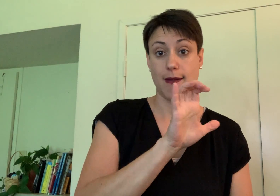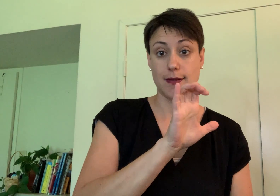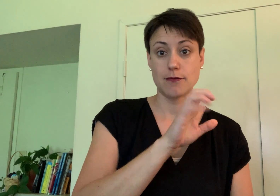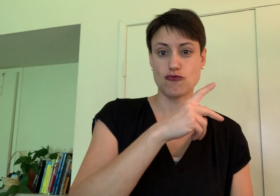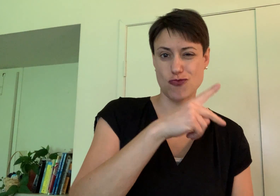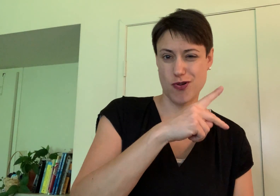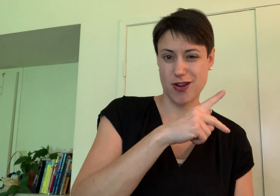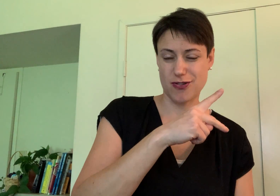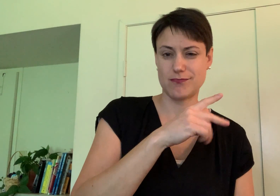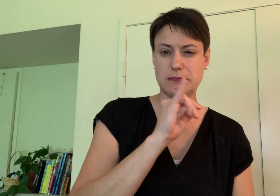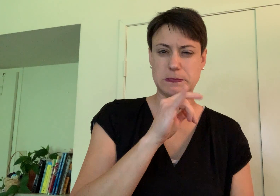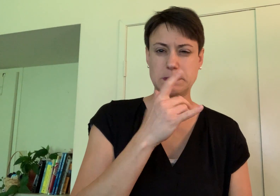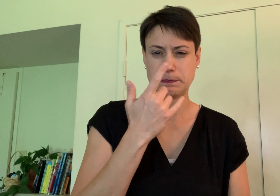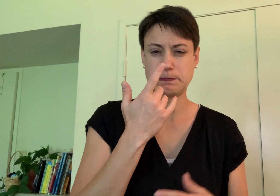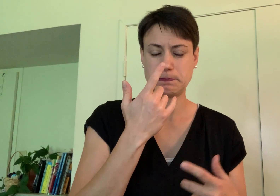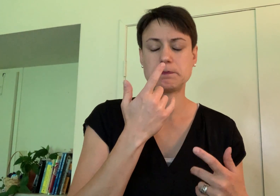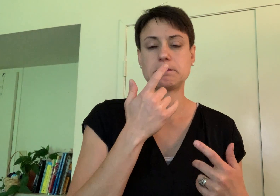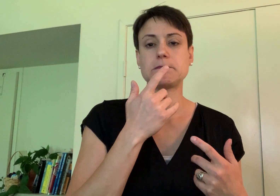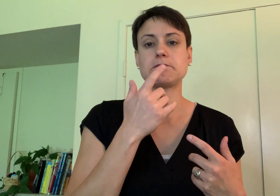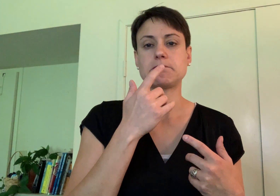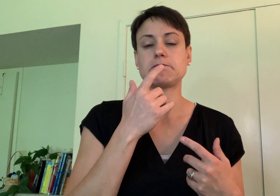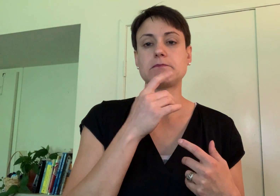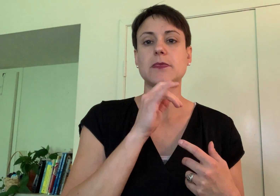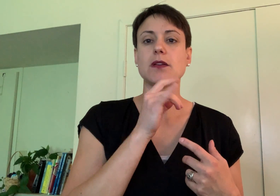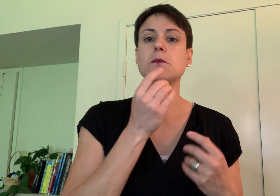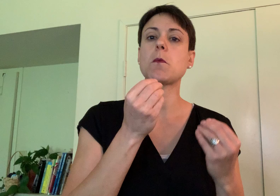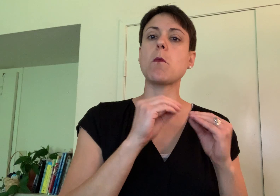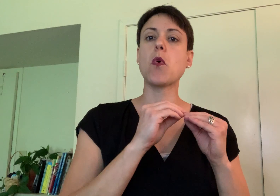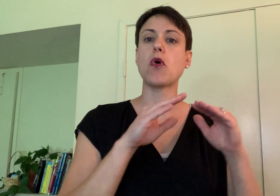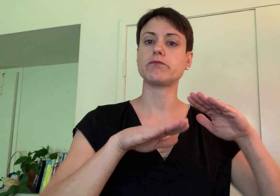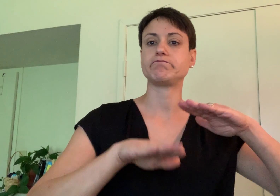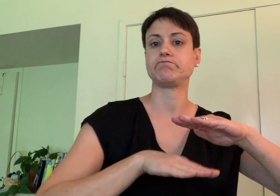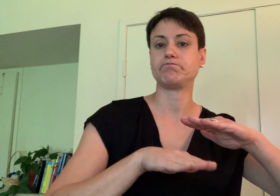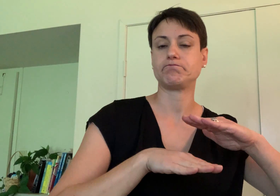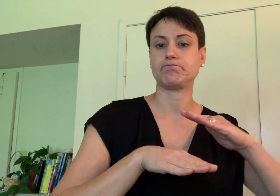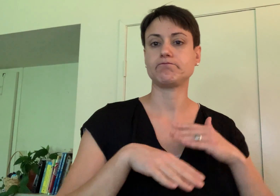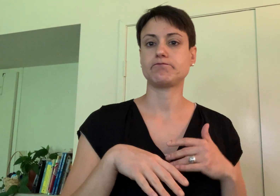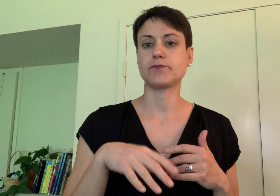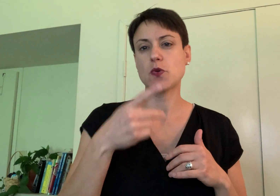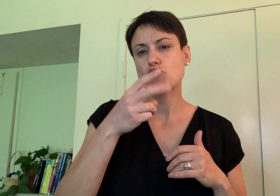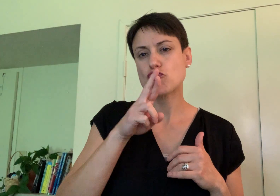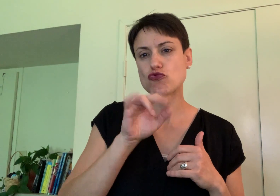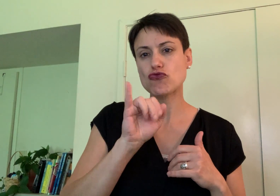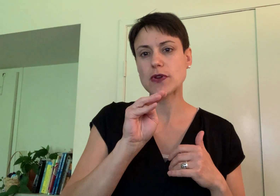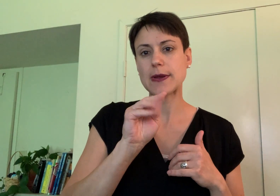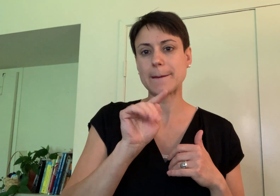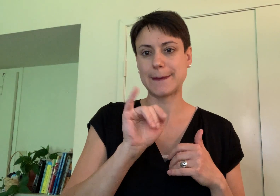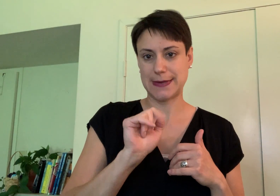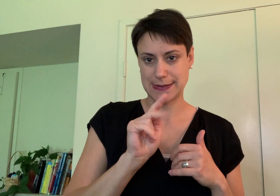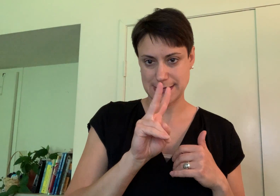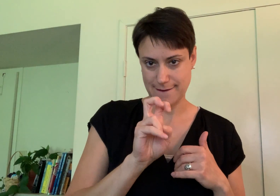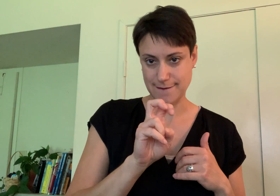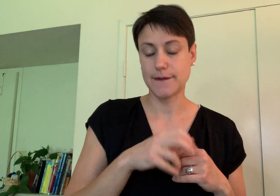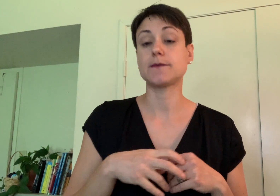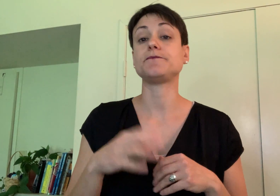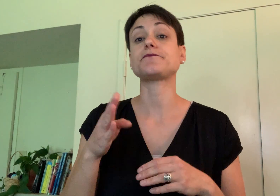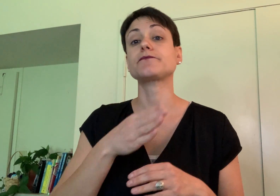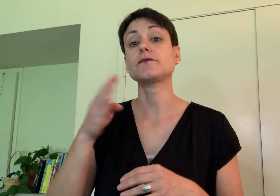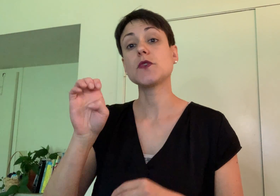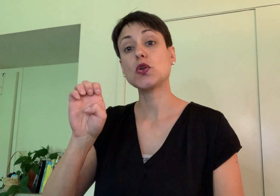of cells. And the next kind are eukaryotes, and the eukaryotes are the more advanced. Now, with the